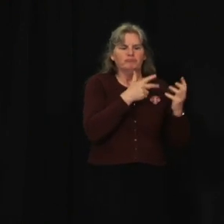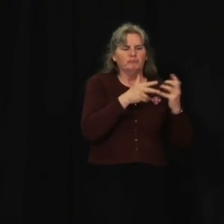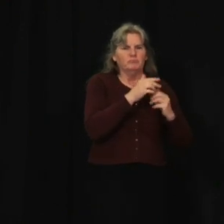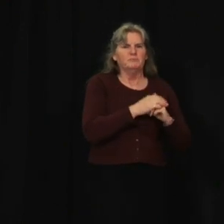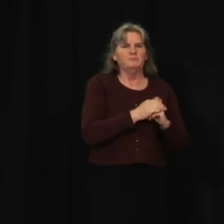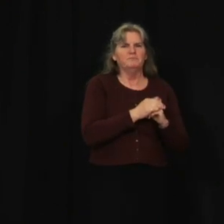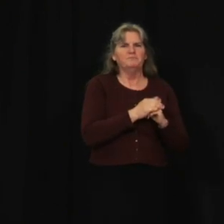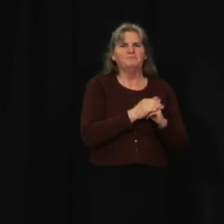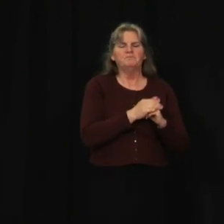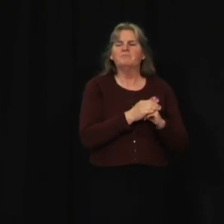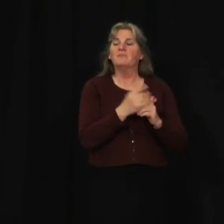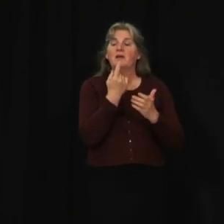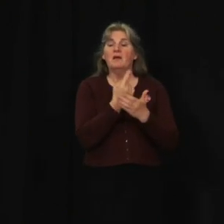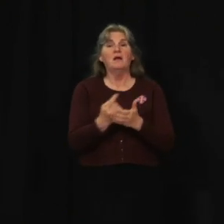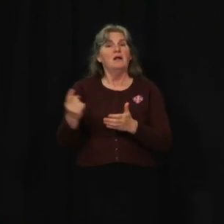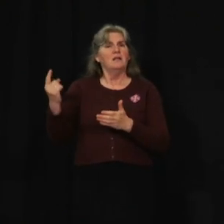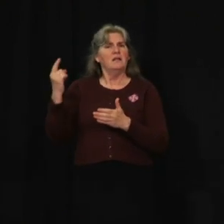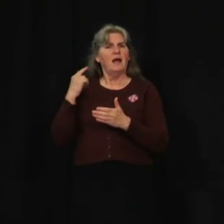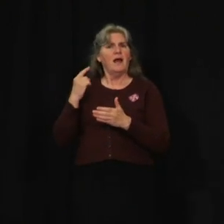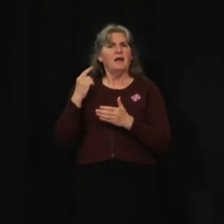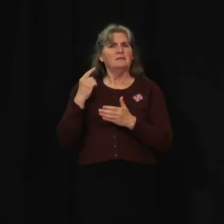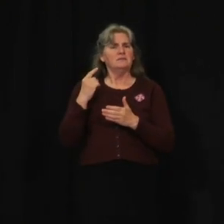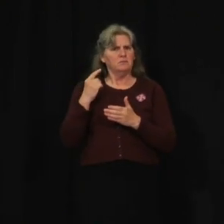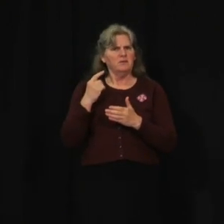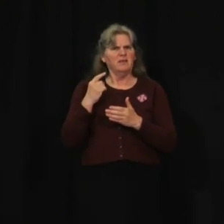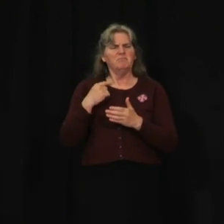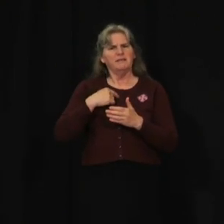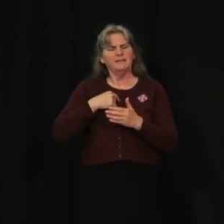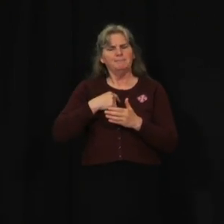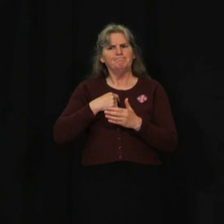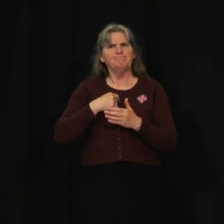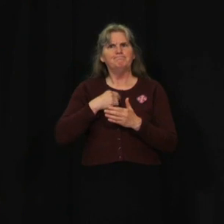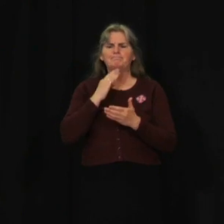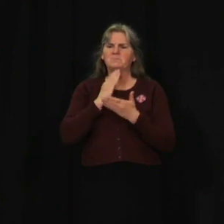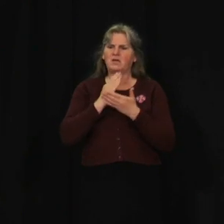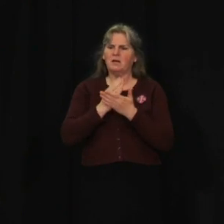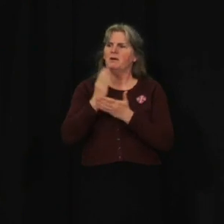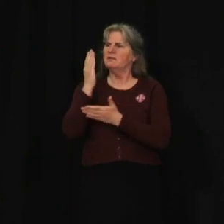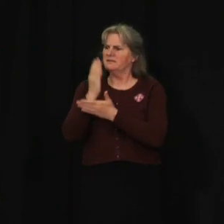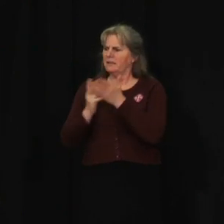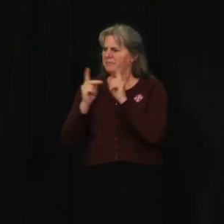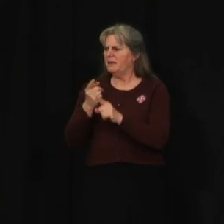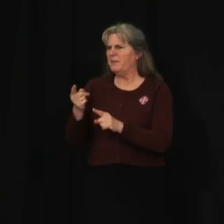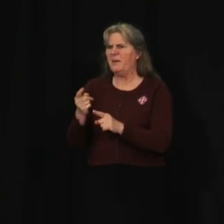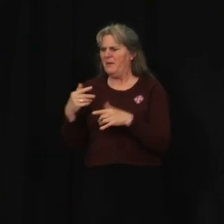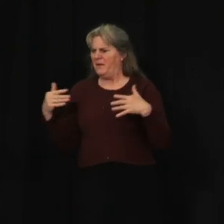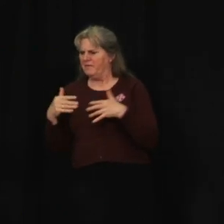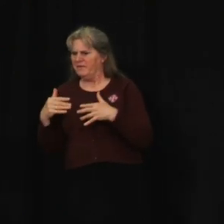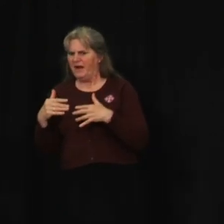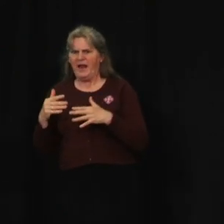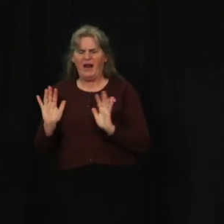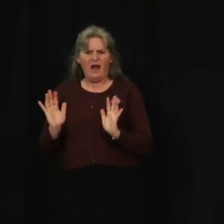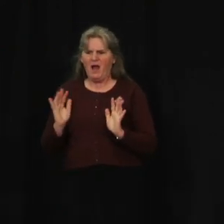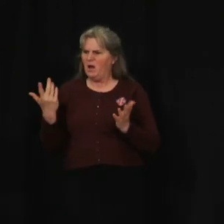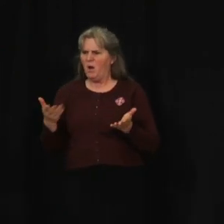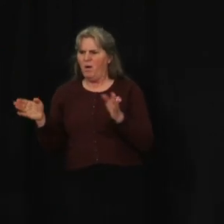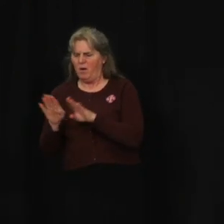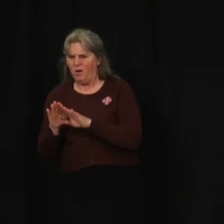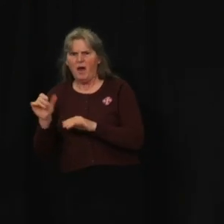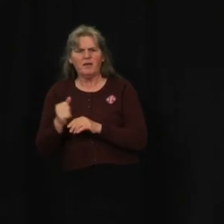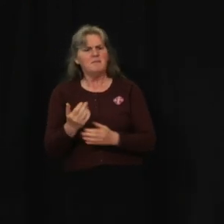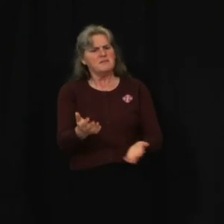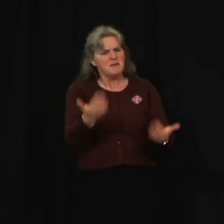Last week I spoke of those who were fearful of opening too soon and those who think we're not opening soon enough.